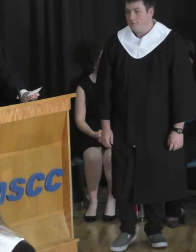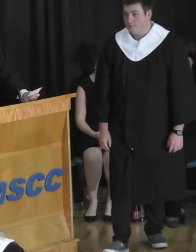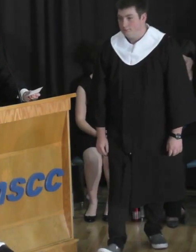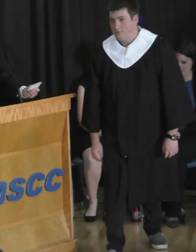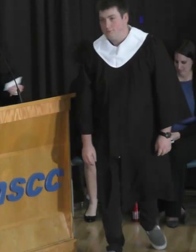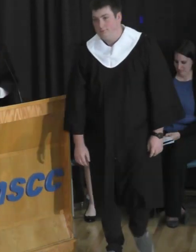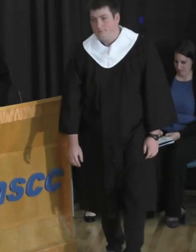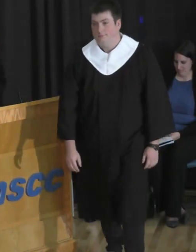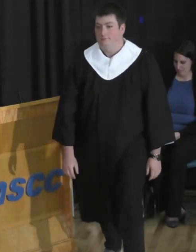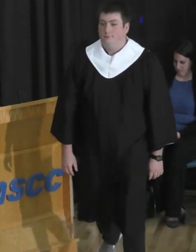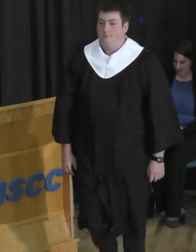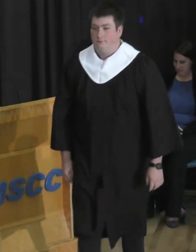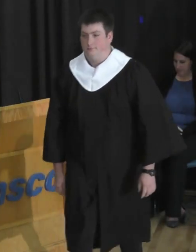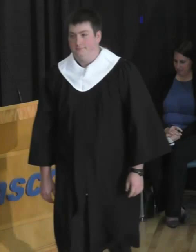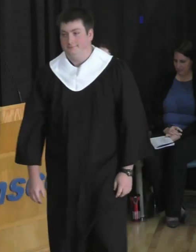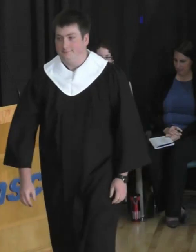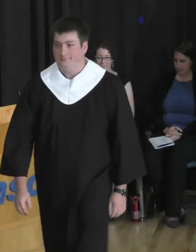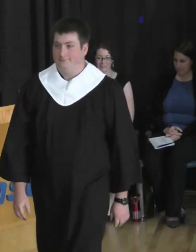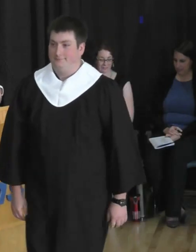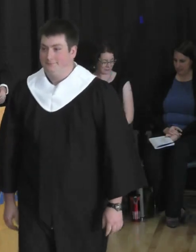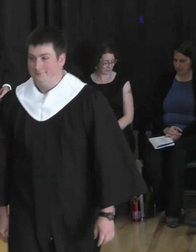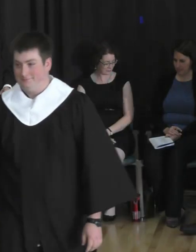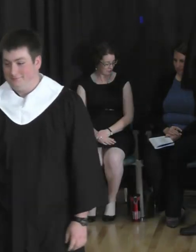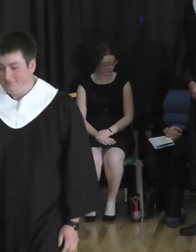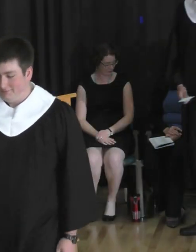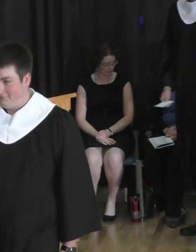Ryan Conrad.